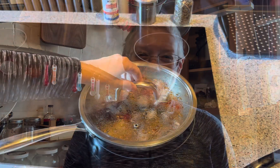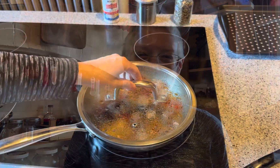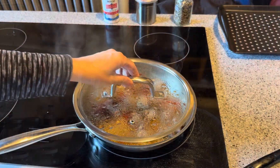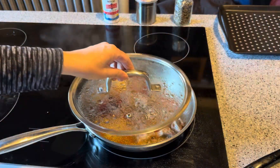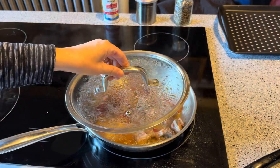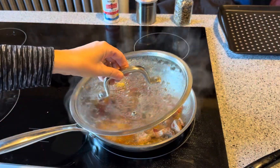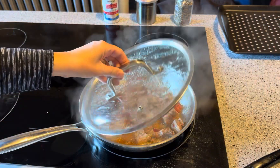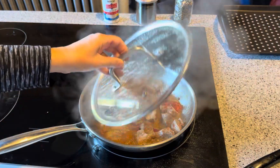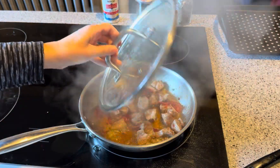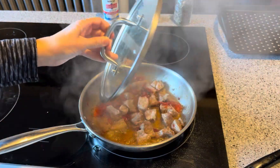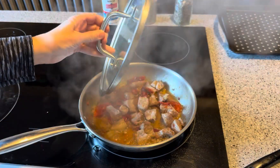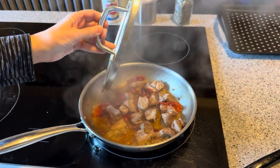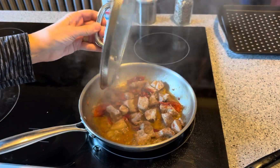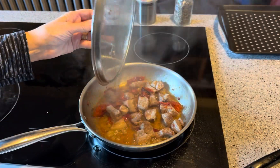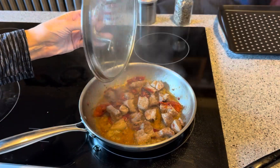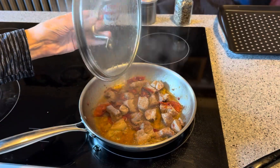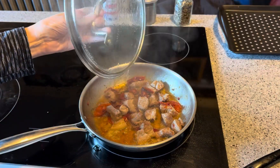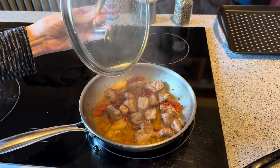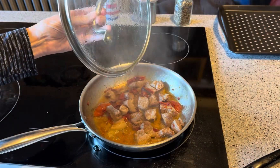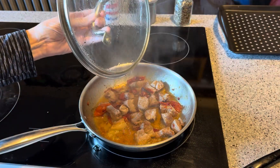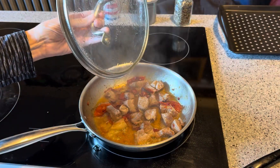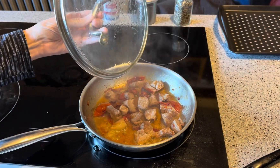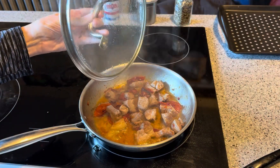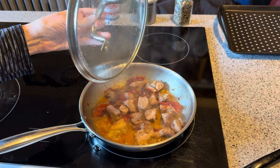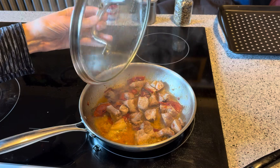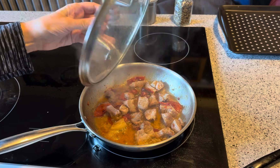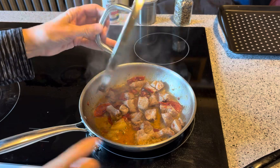years and been successful this way.